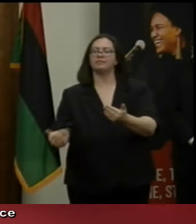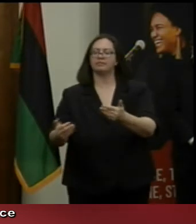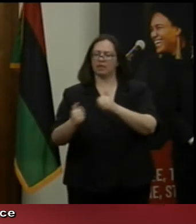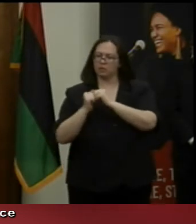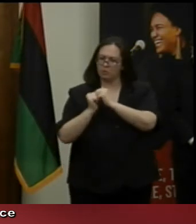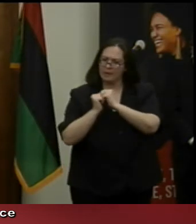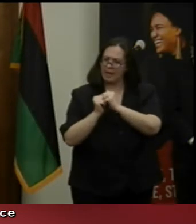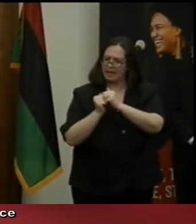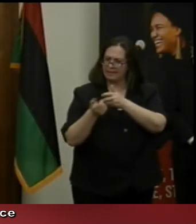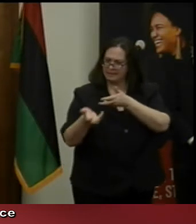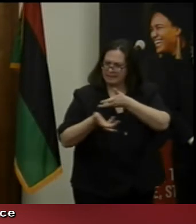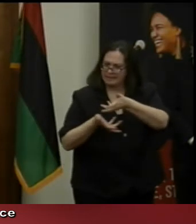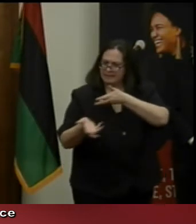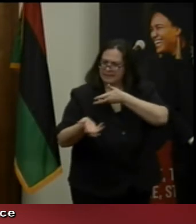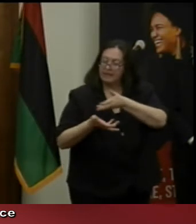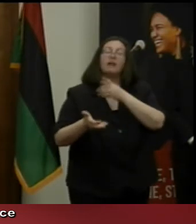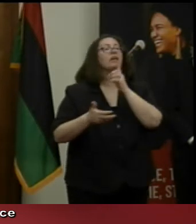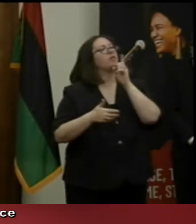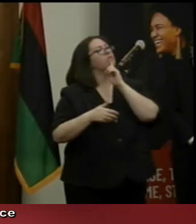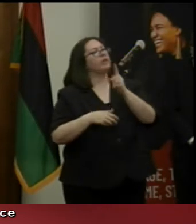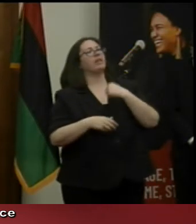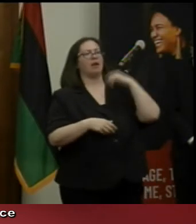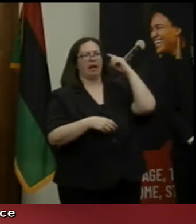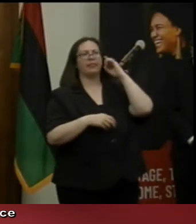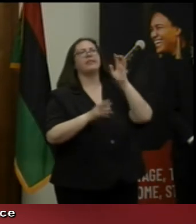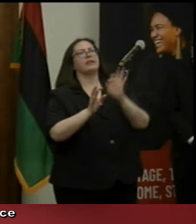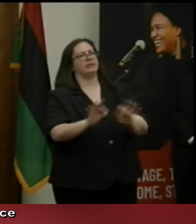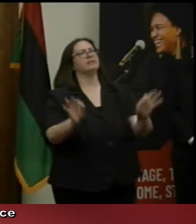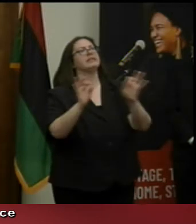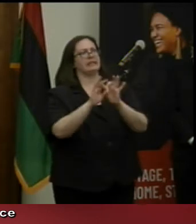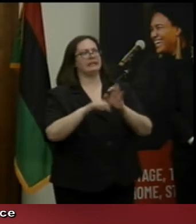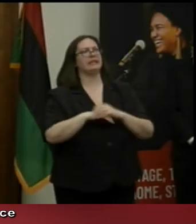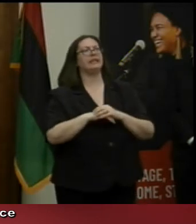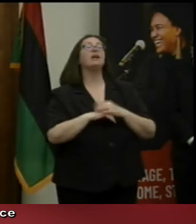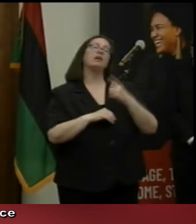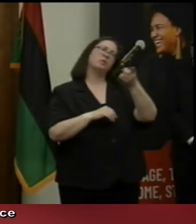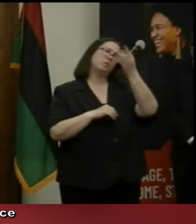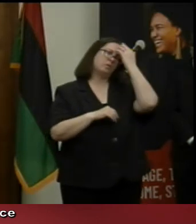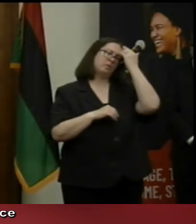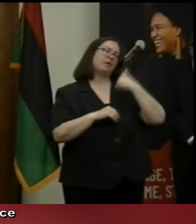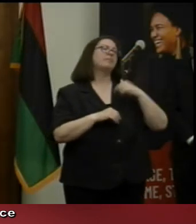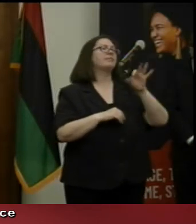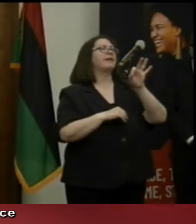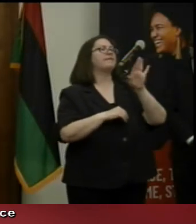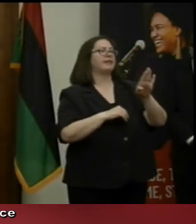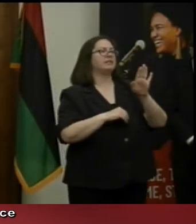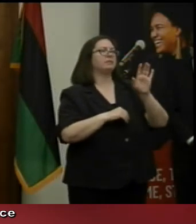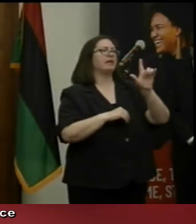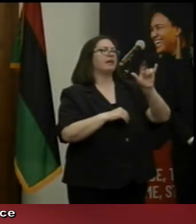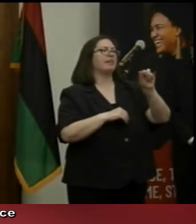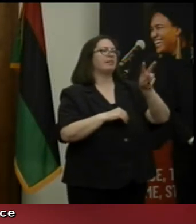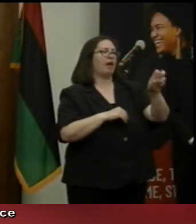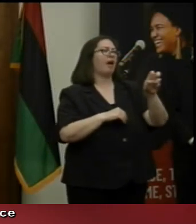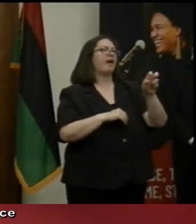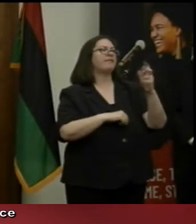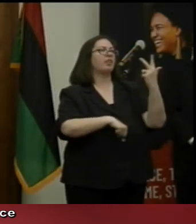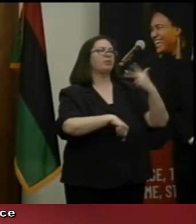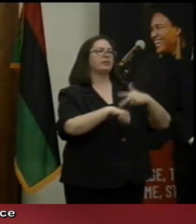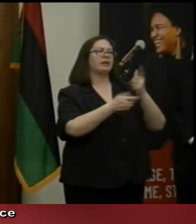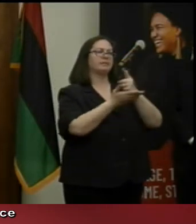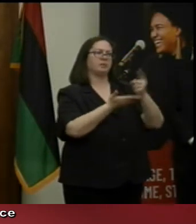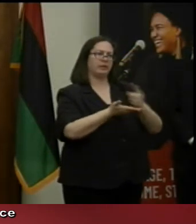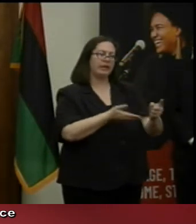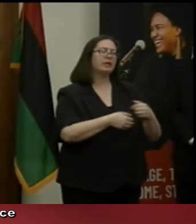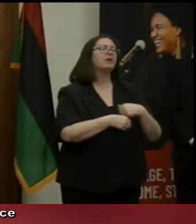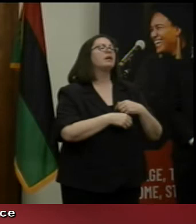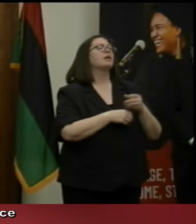that really is the key. Many of you know I'm on Facebook Live 3 times a week. We are doing press conferences.